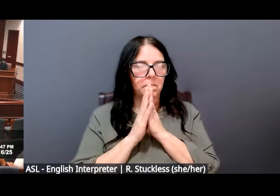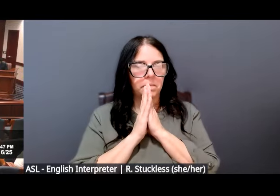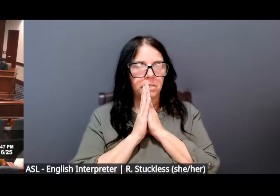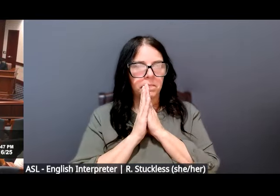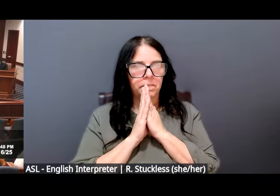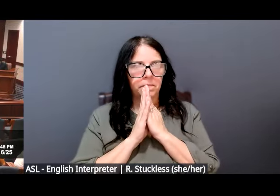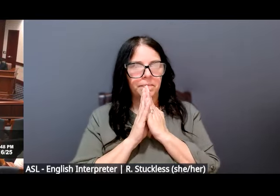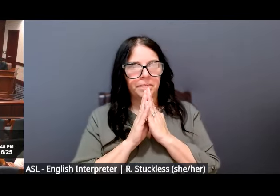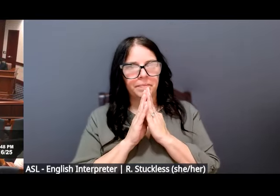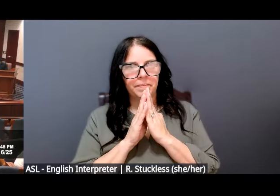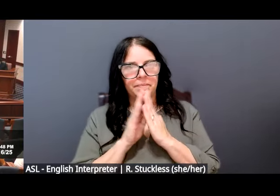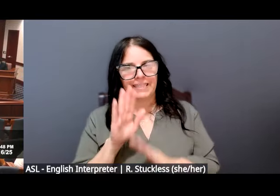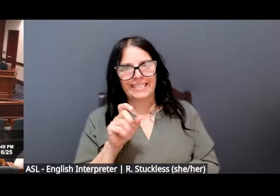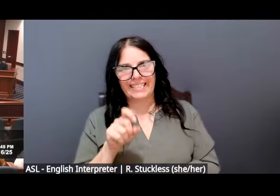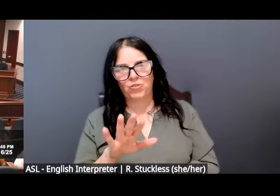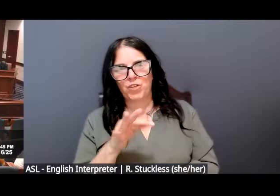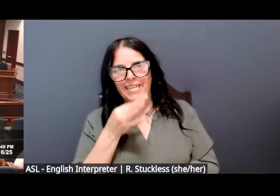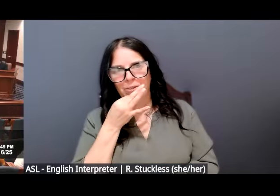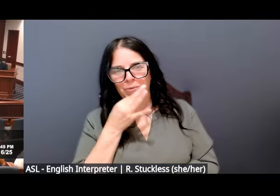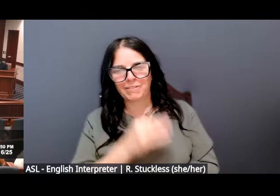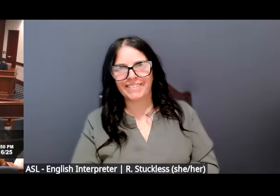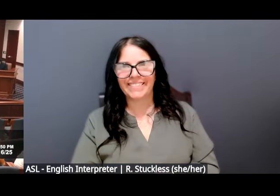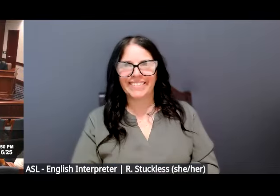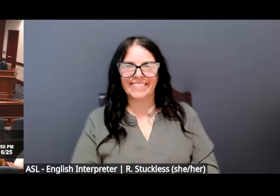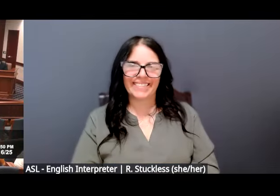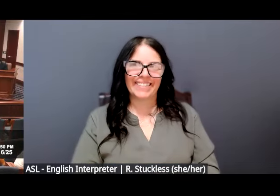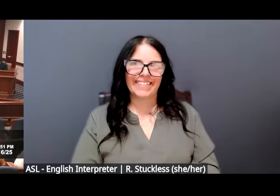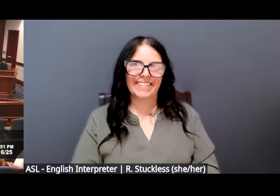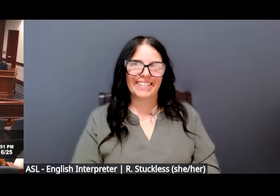Expertise is being done.